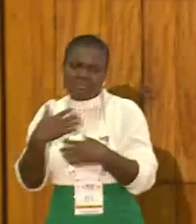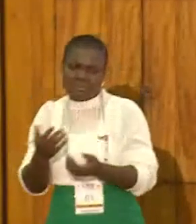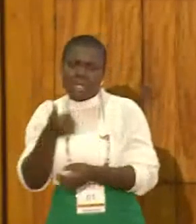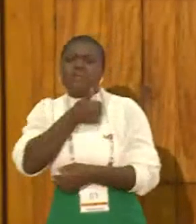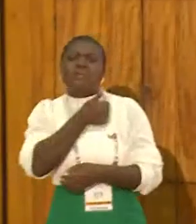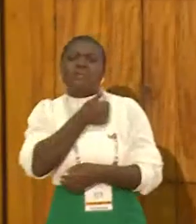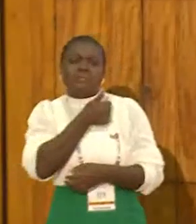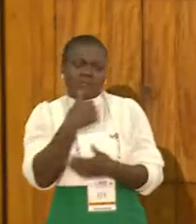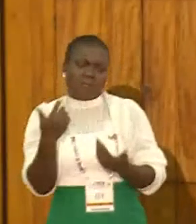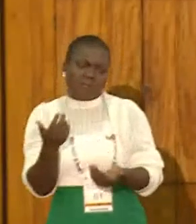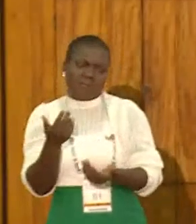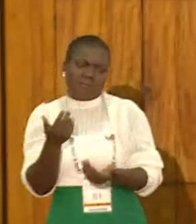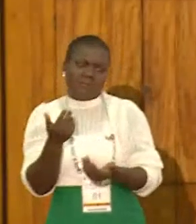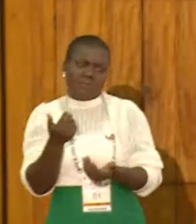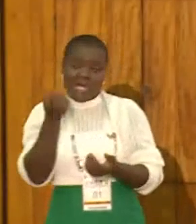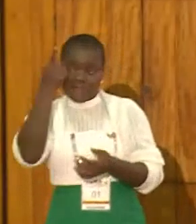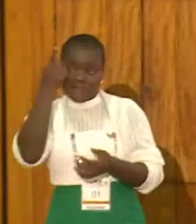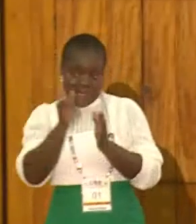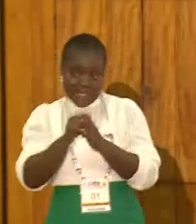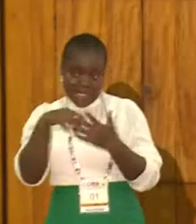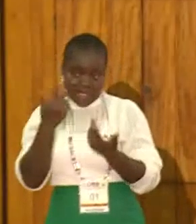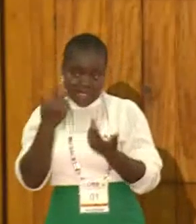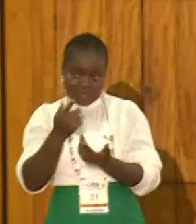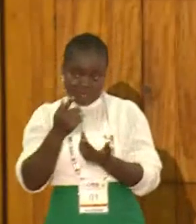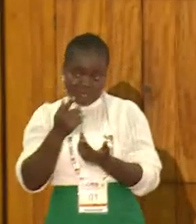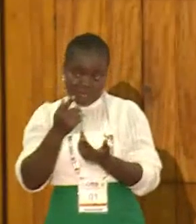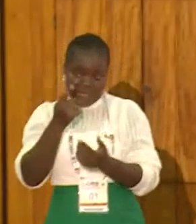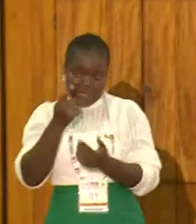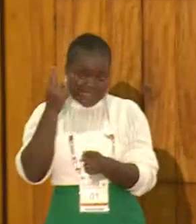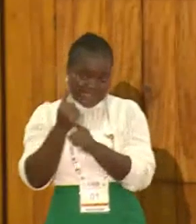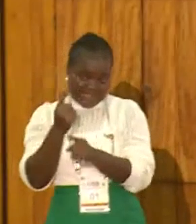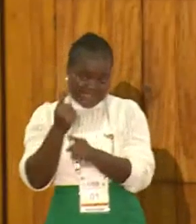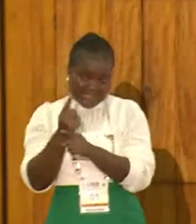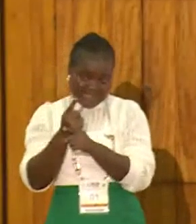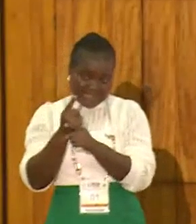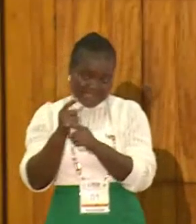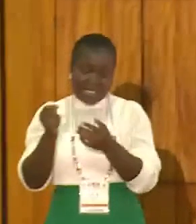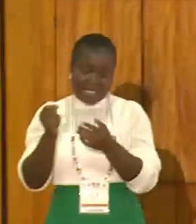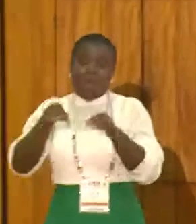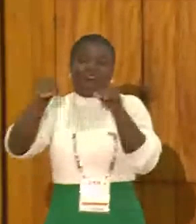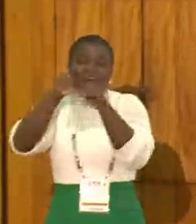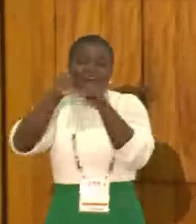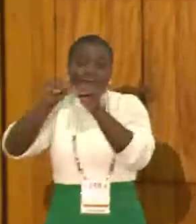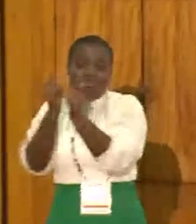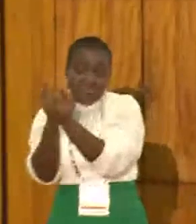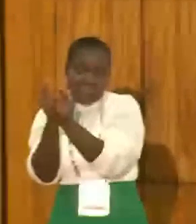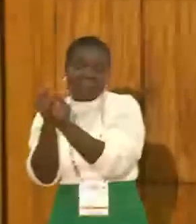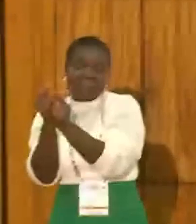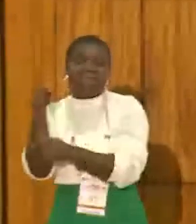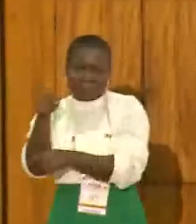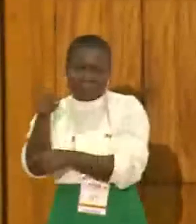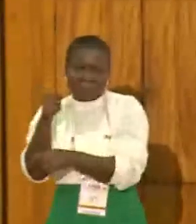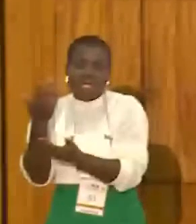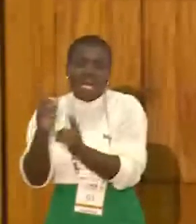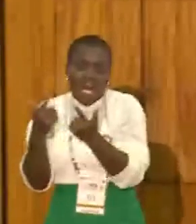implementation because we understand the specific layer of economic challenges that LGBTQ individuals would face based on their sexual